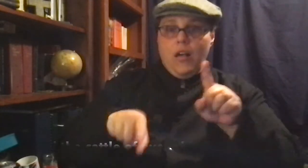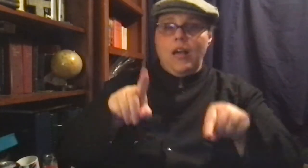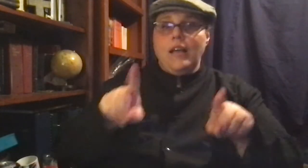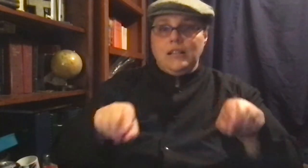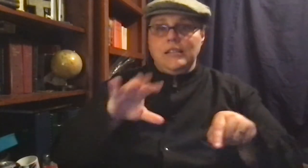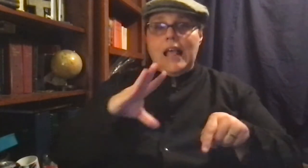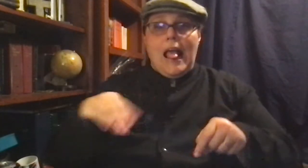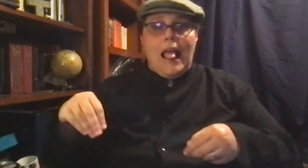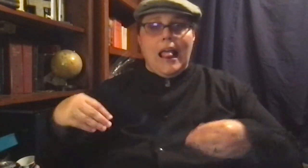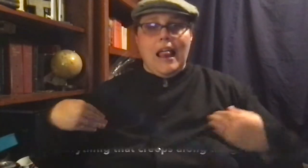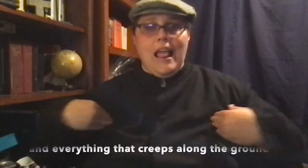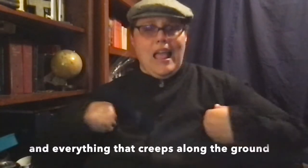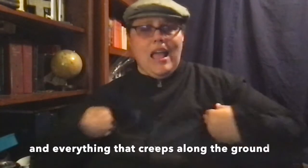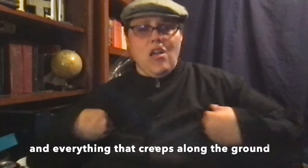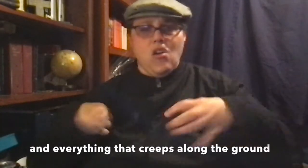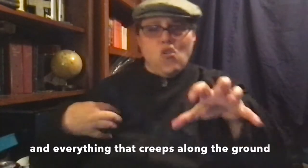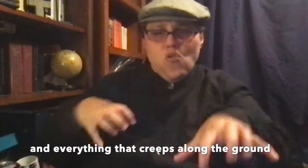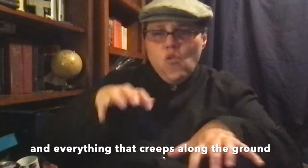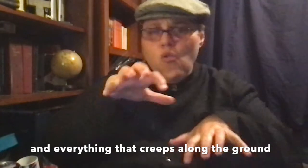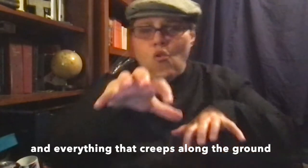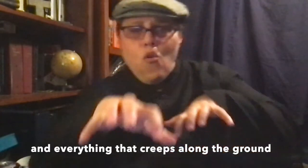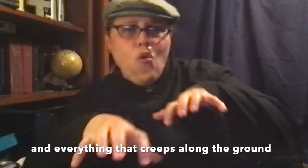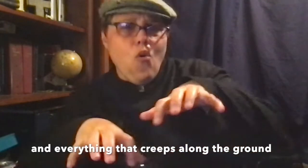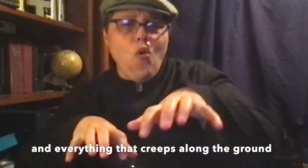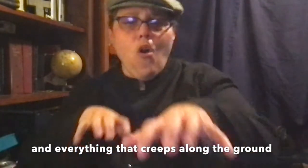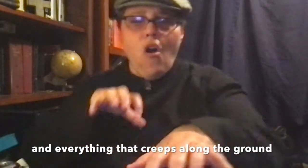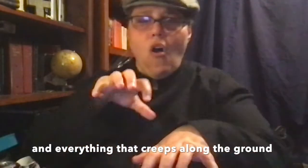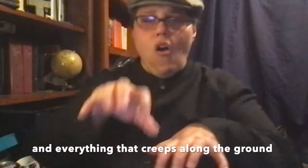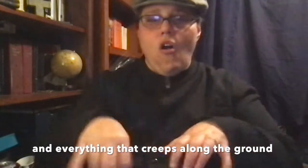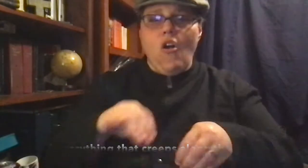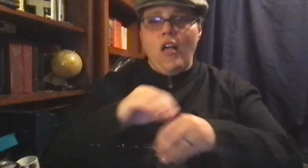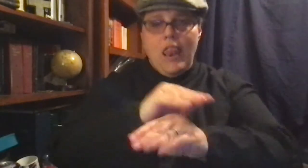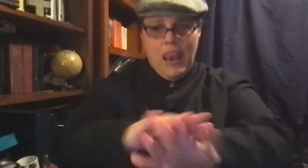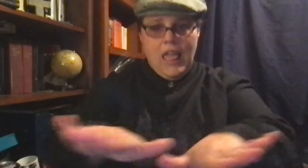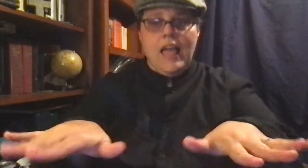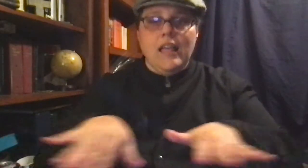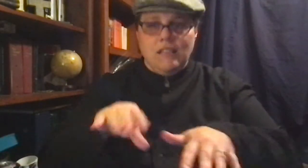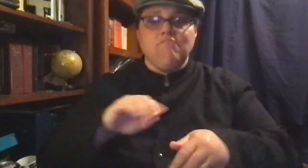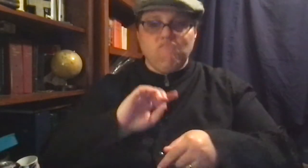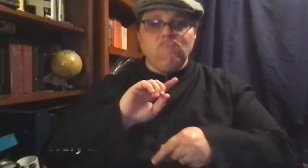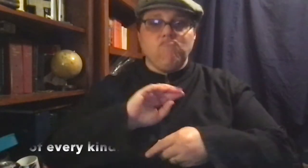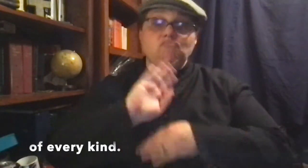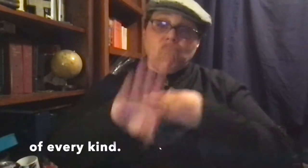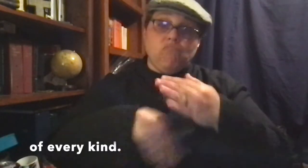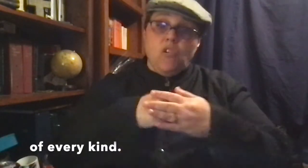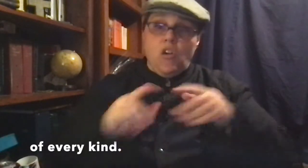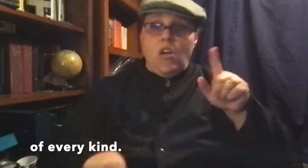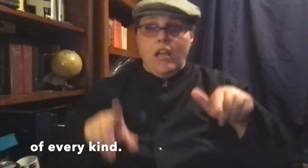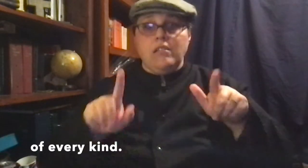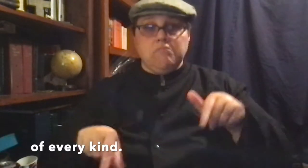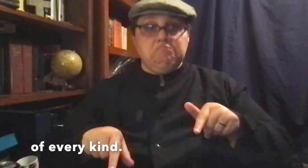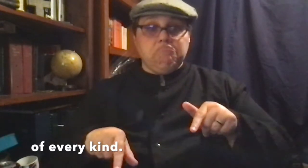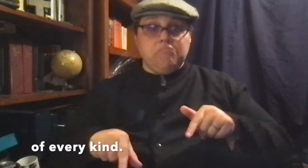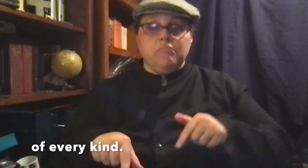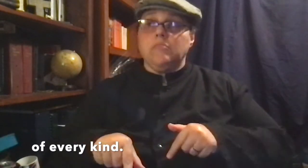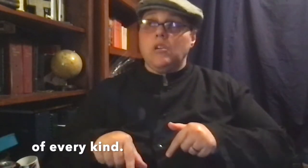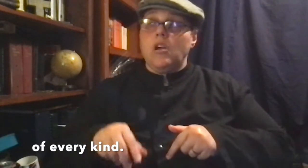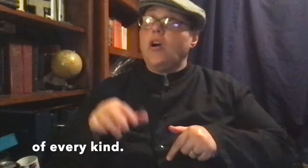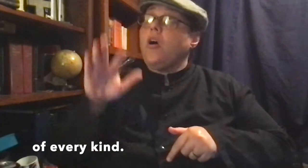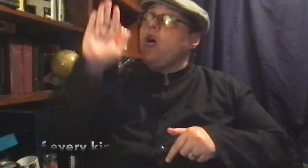kind, and everything that creeps along the ground of every kind. And God